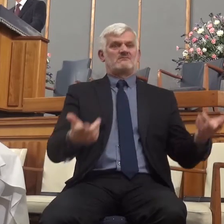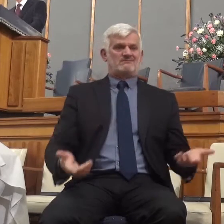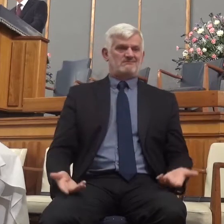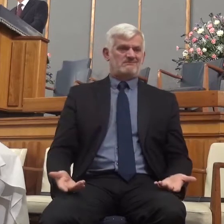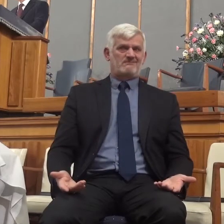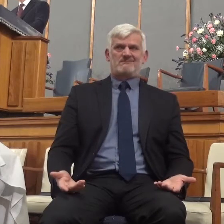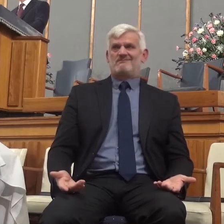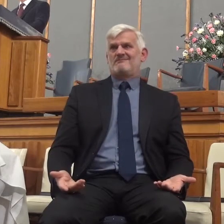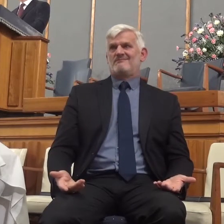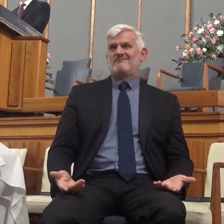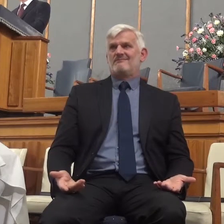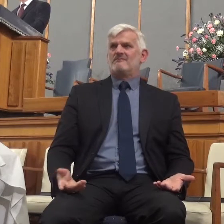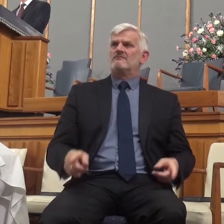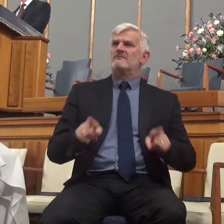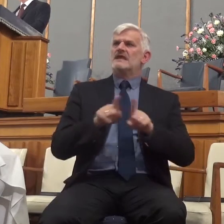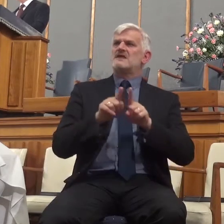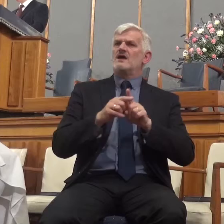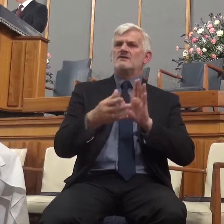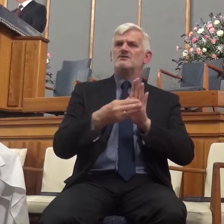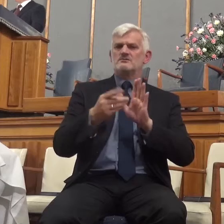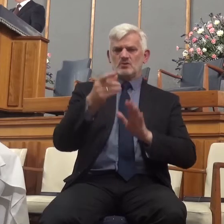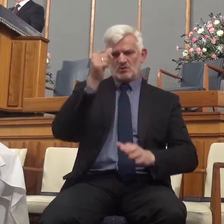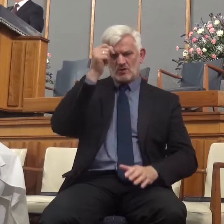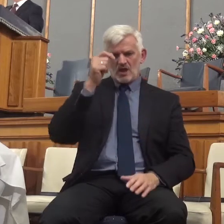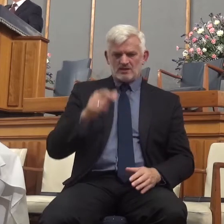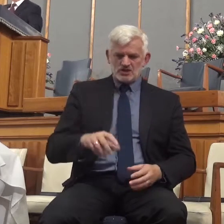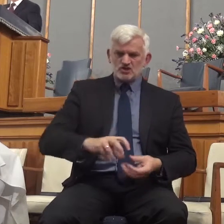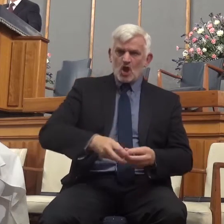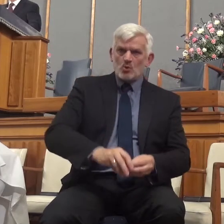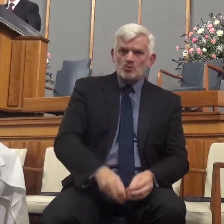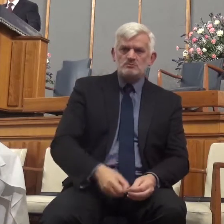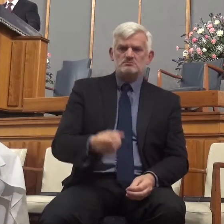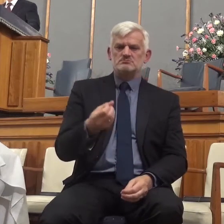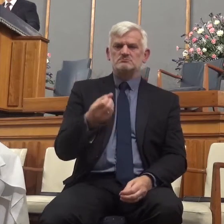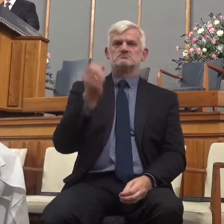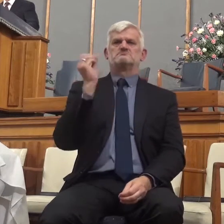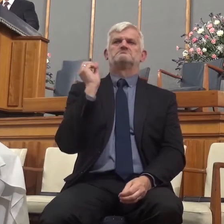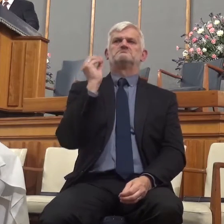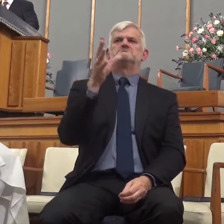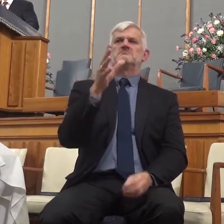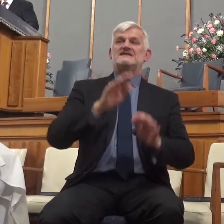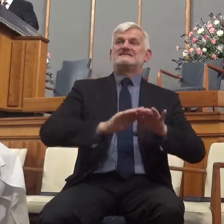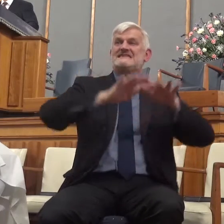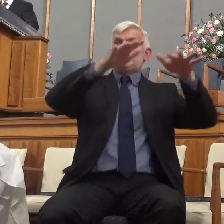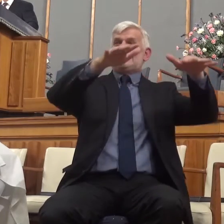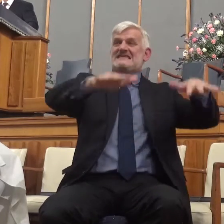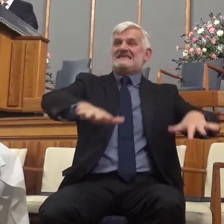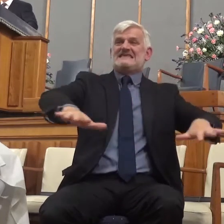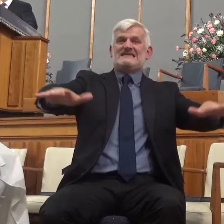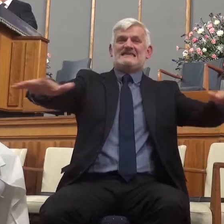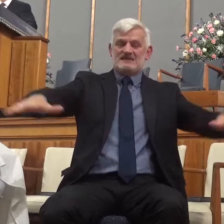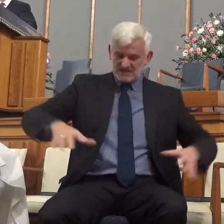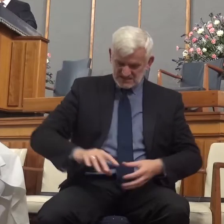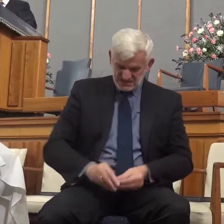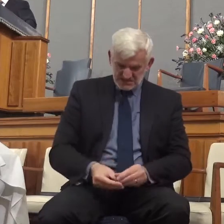pebbles into the sea, is hurling tiny objects measured against creation.